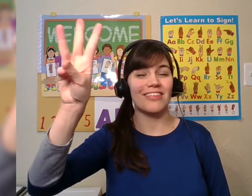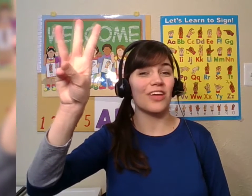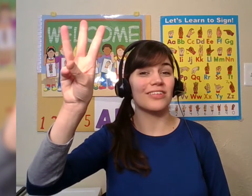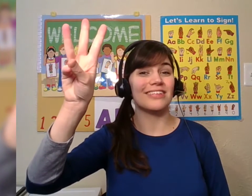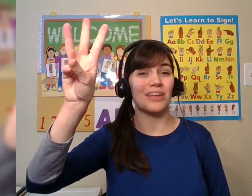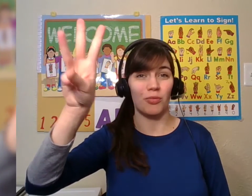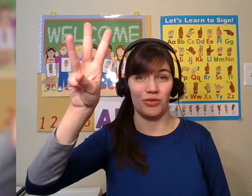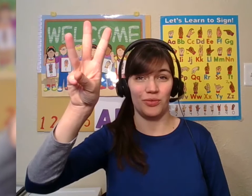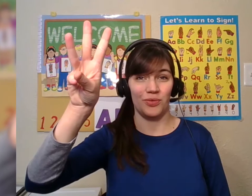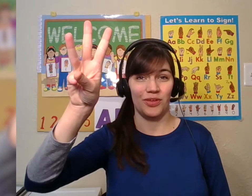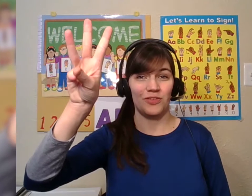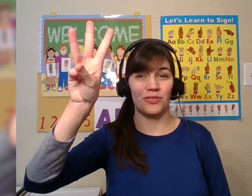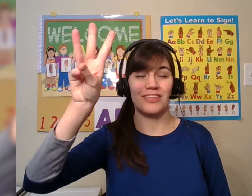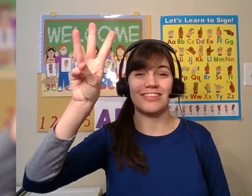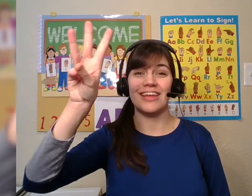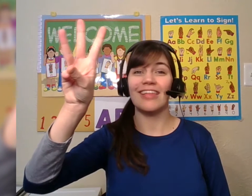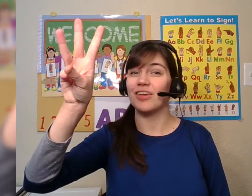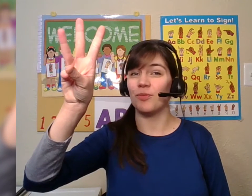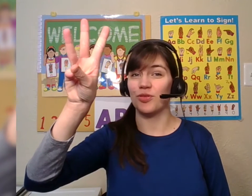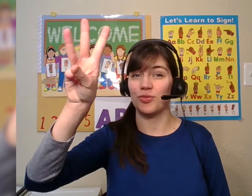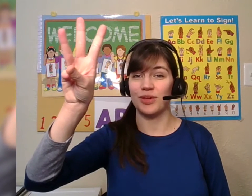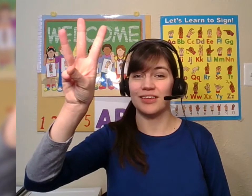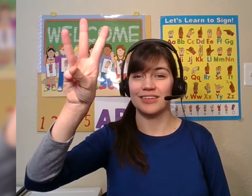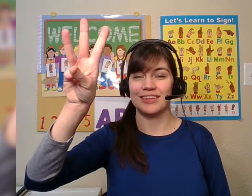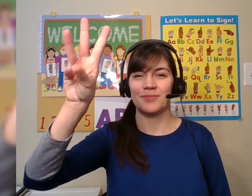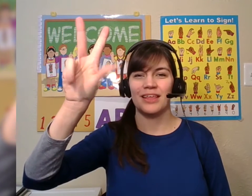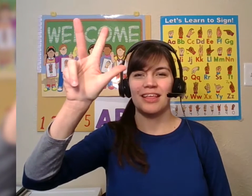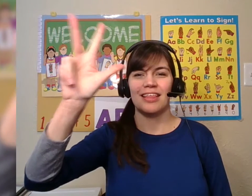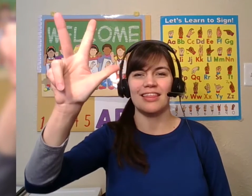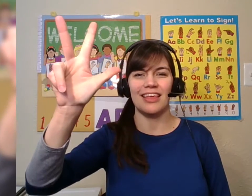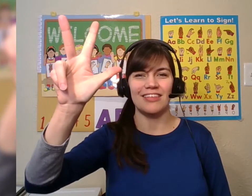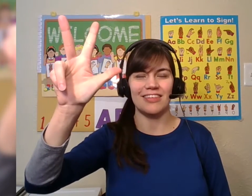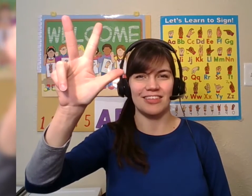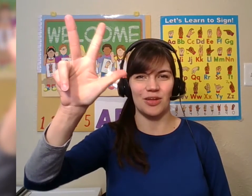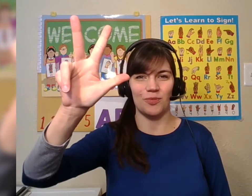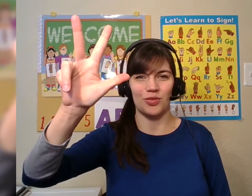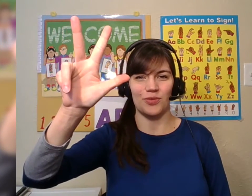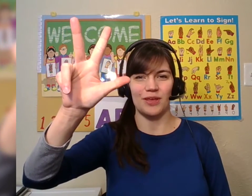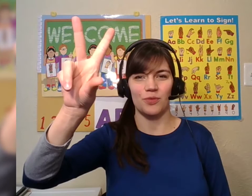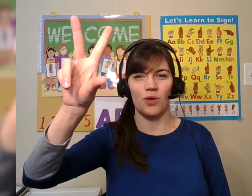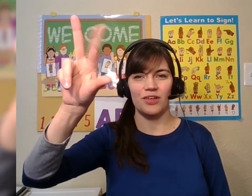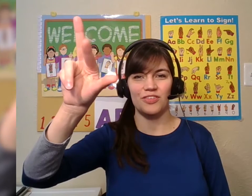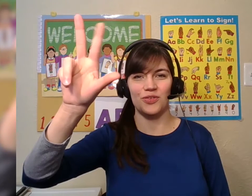letter W, so this is not the number 3. This is the number 3. 1, 2,